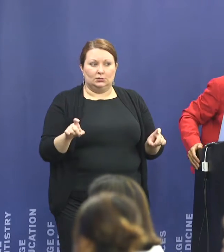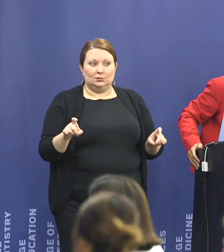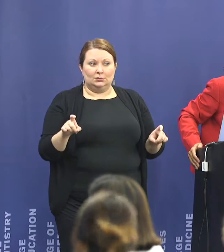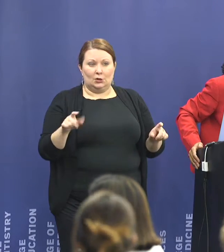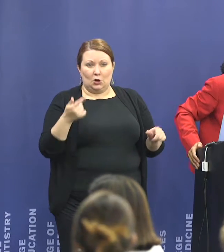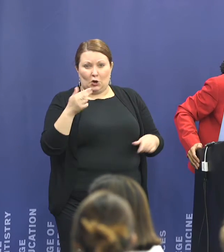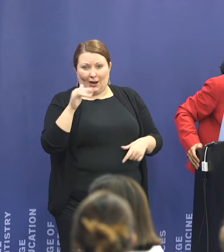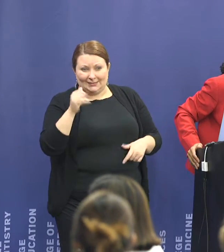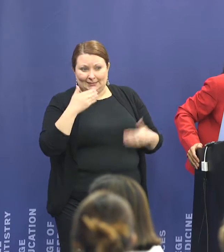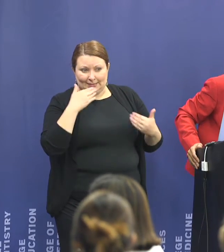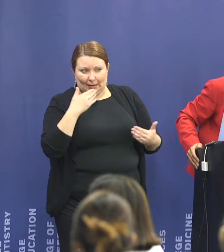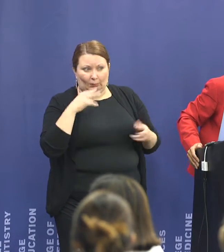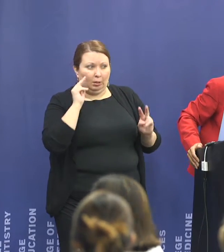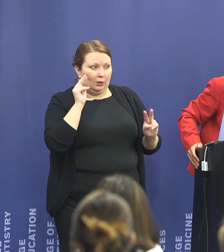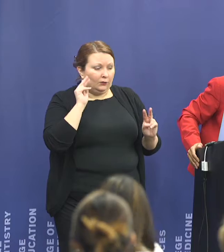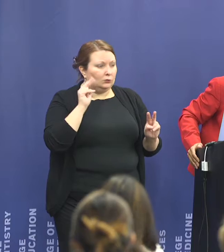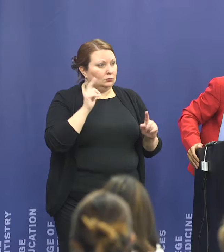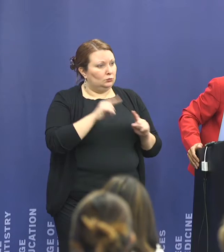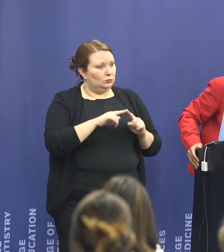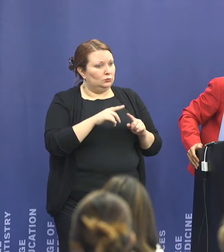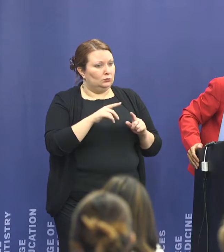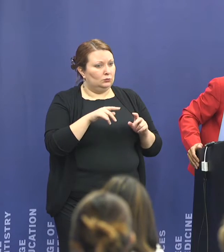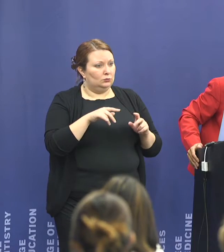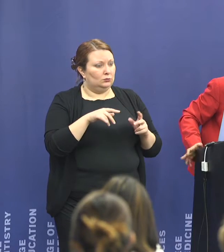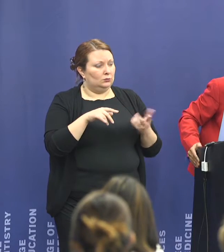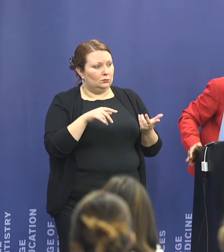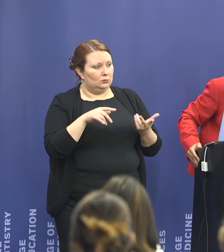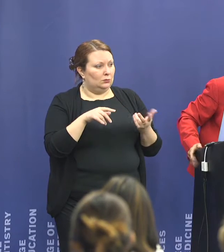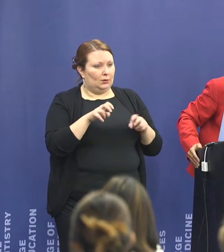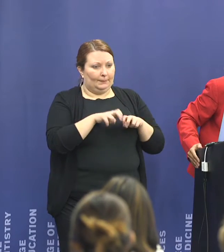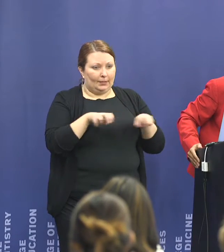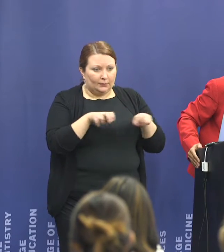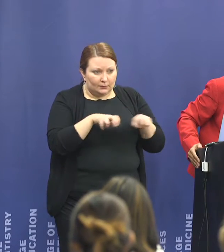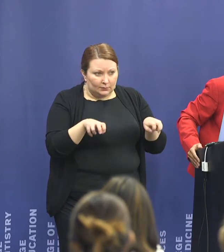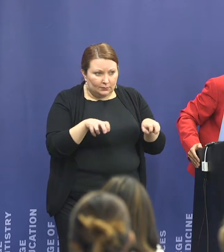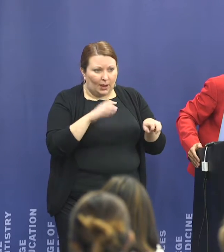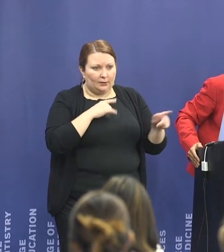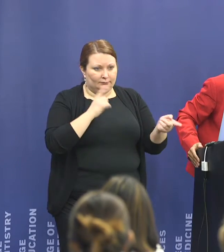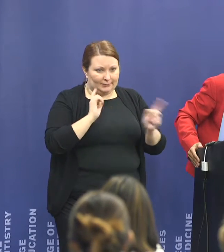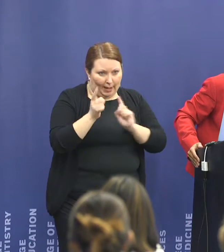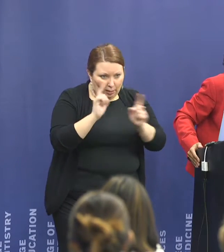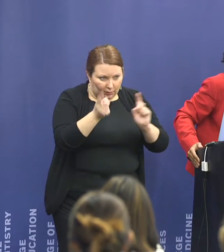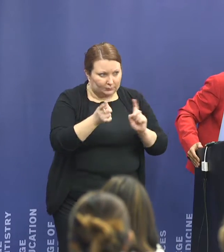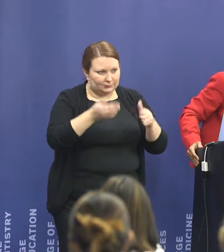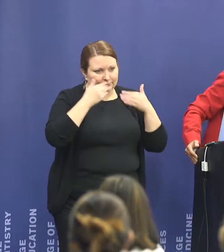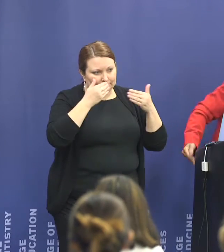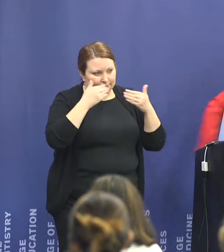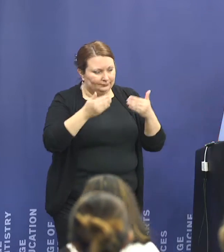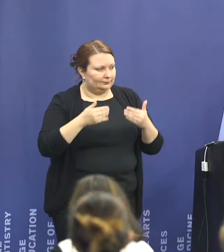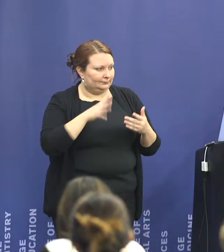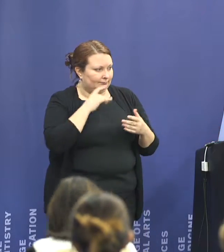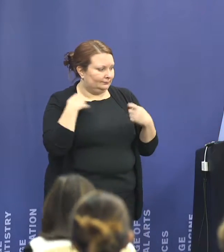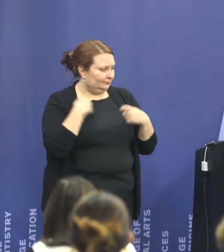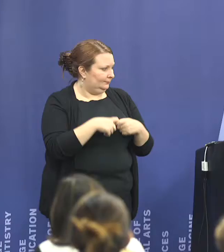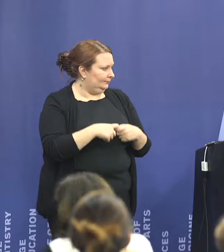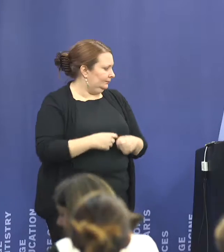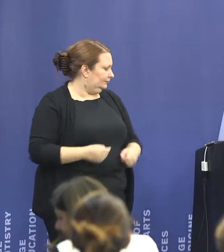Gracias. I am looking forward to the plática and the diálogo. So, gracias.